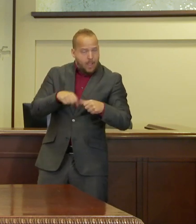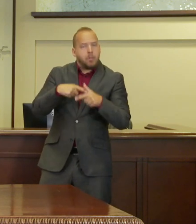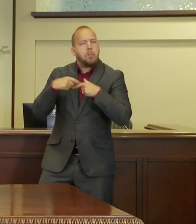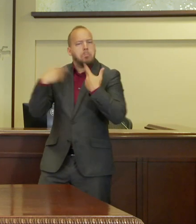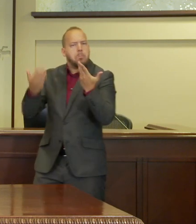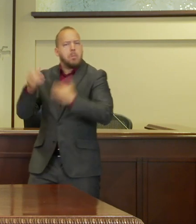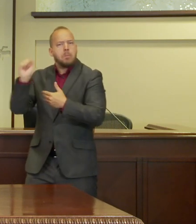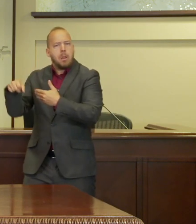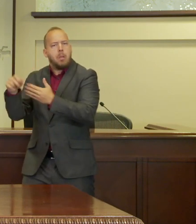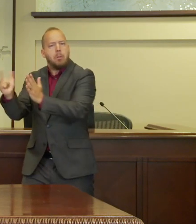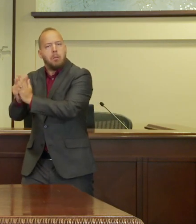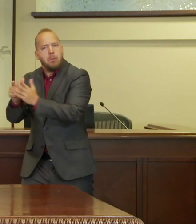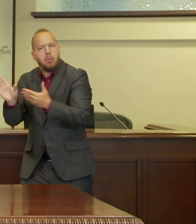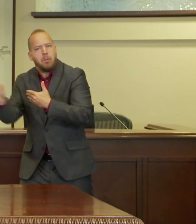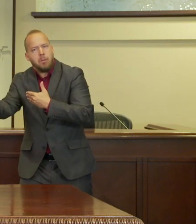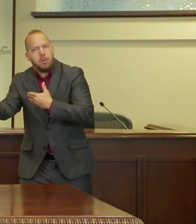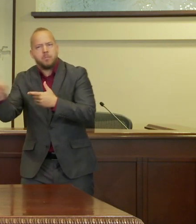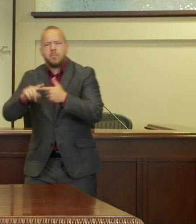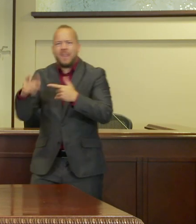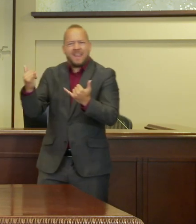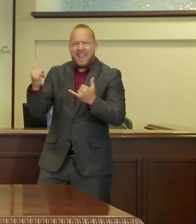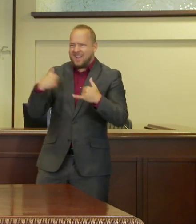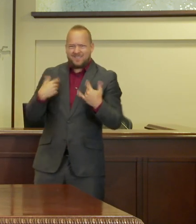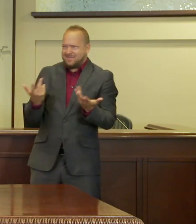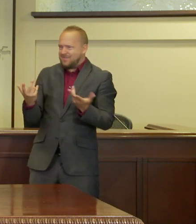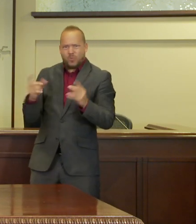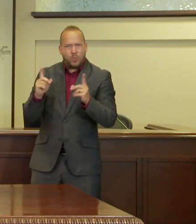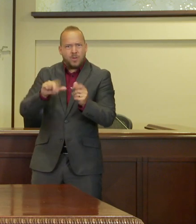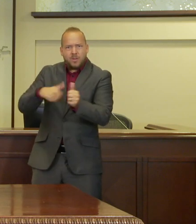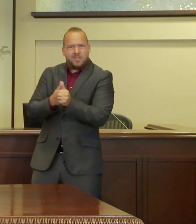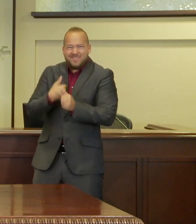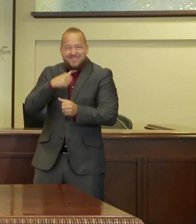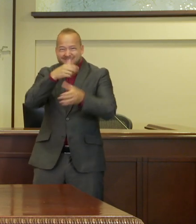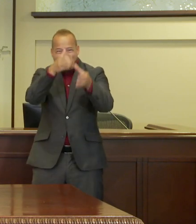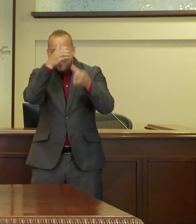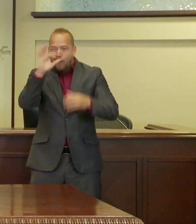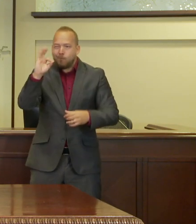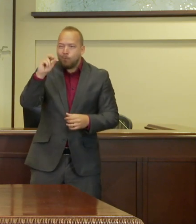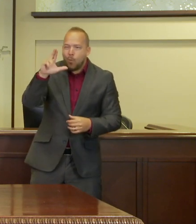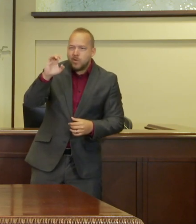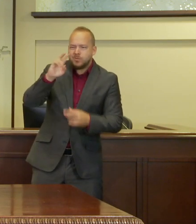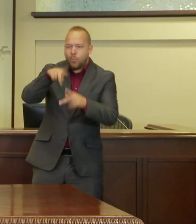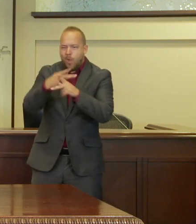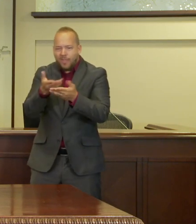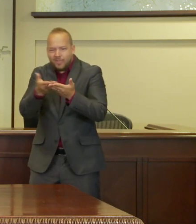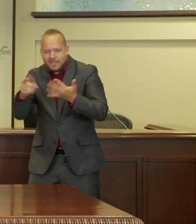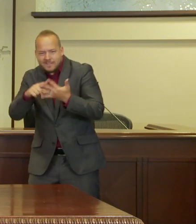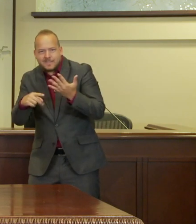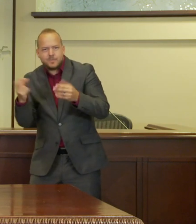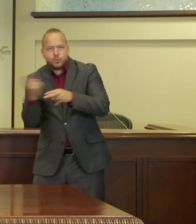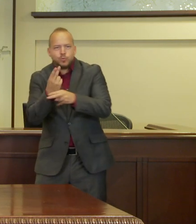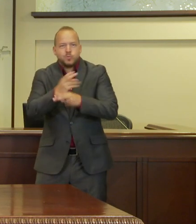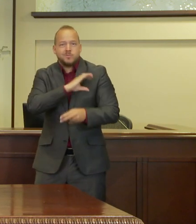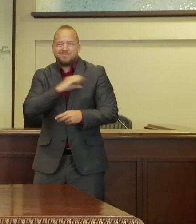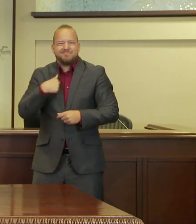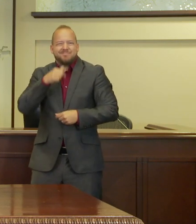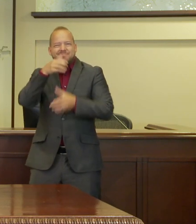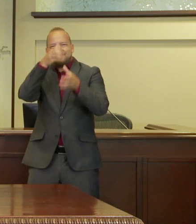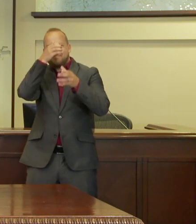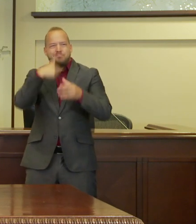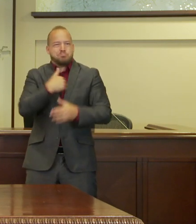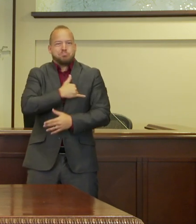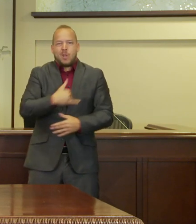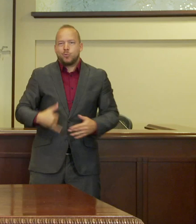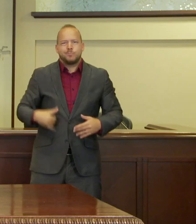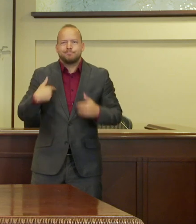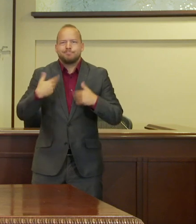a higher use of force. I'm open to that. Open to that conversation, and it's one we're obviously going to have. All right. Pat at KGW is asking about